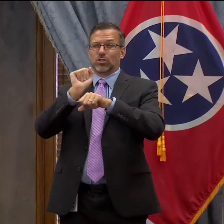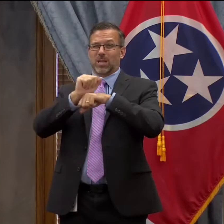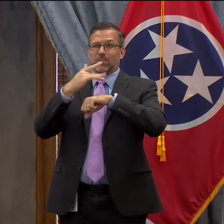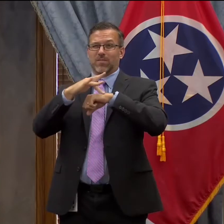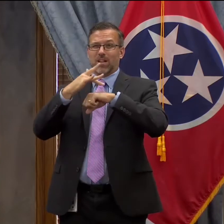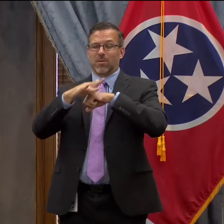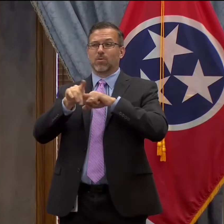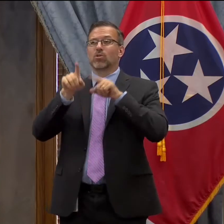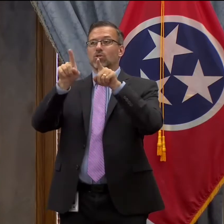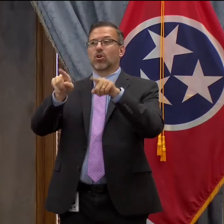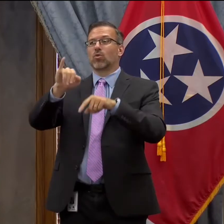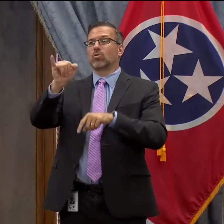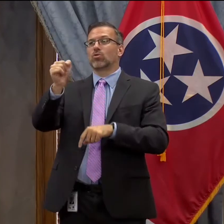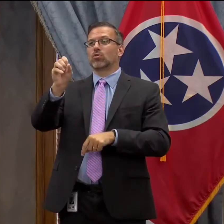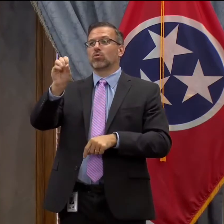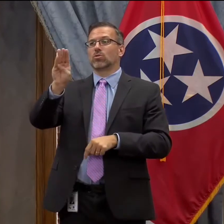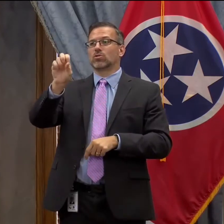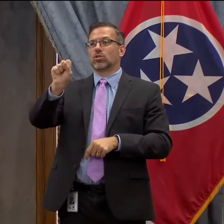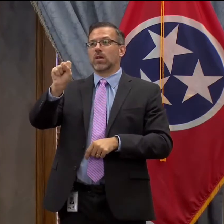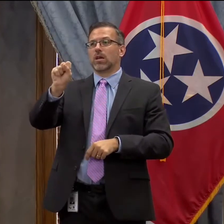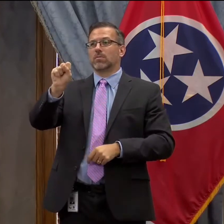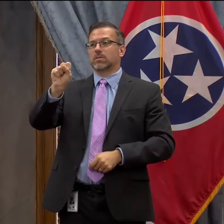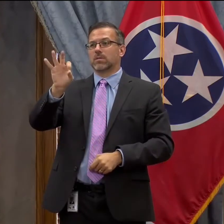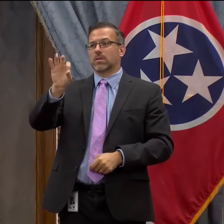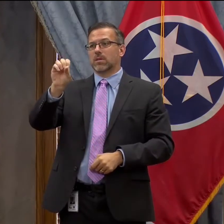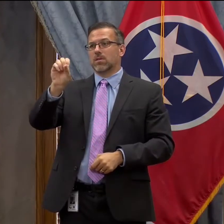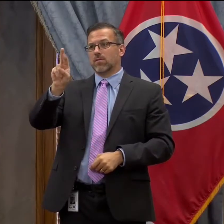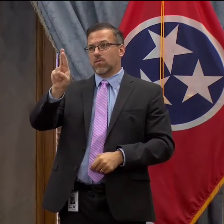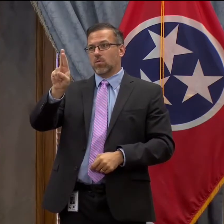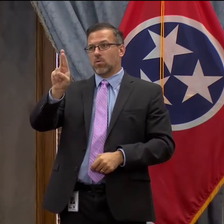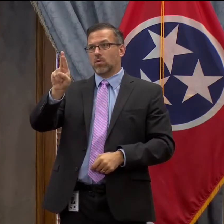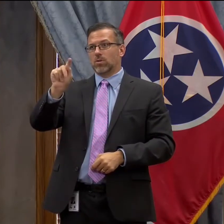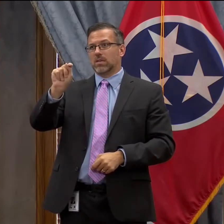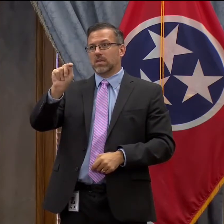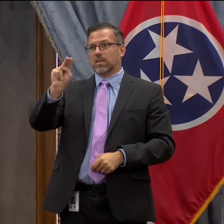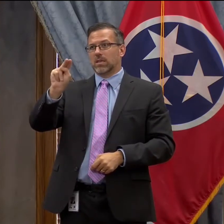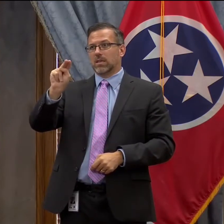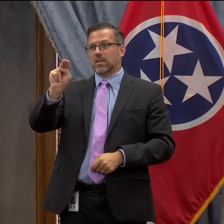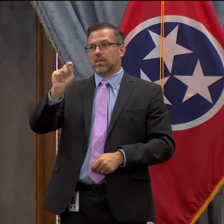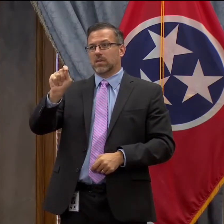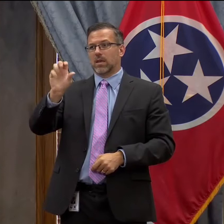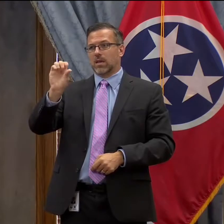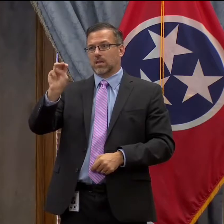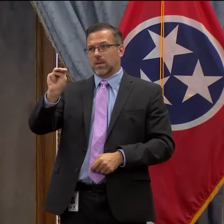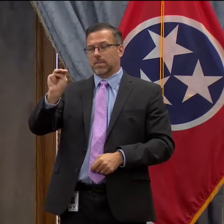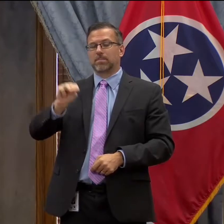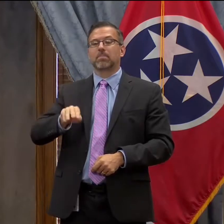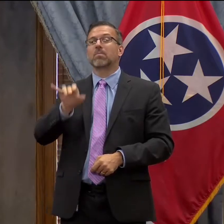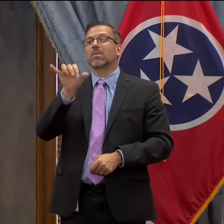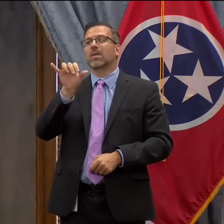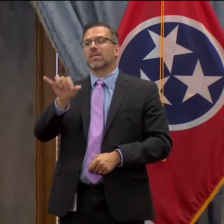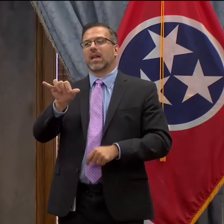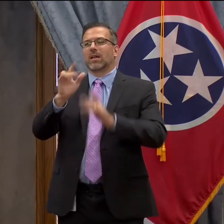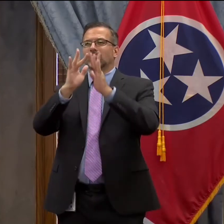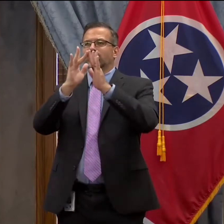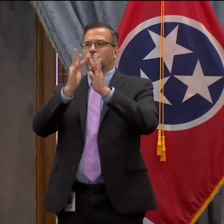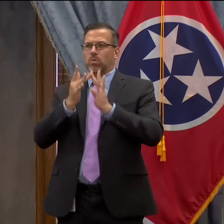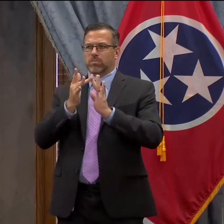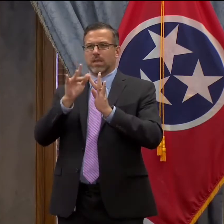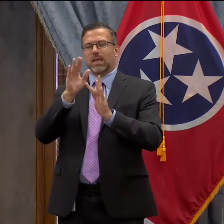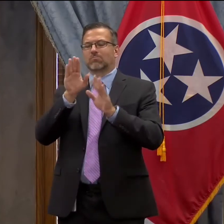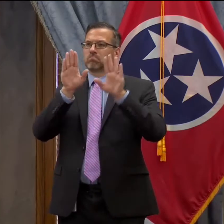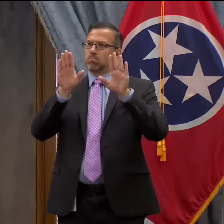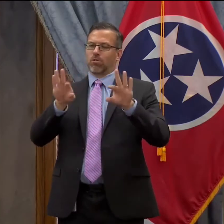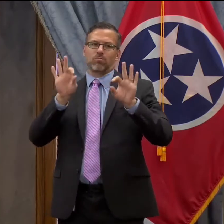jobsfortn.com. That website, jobsfortn.com, is a great resource for Tennesseans who are looking to find